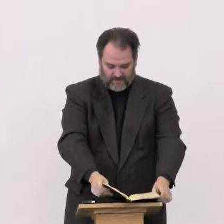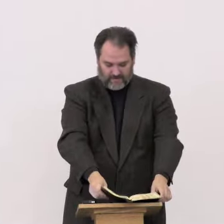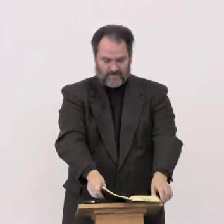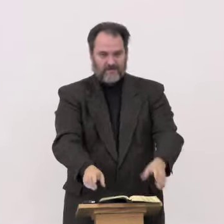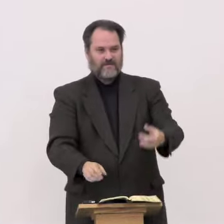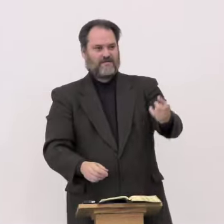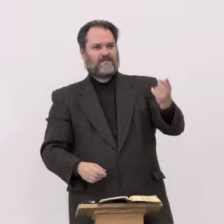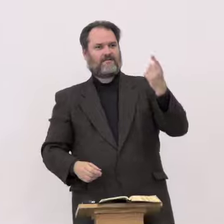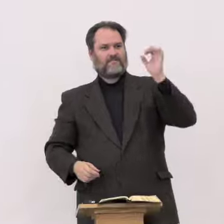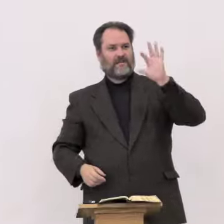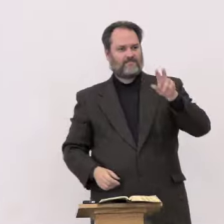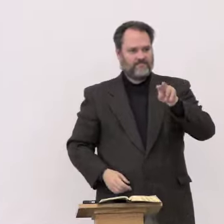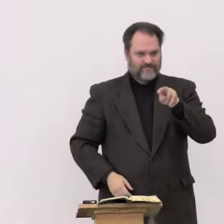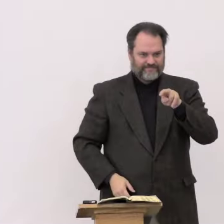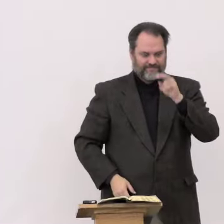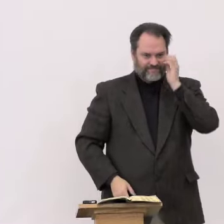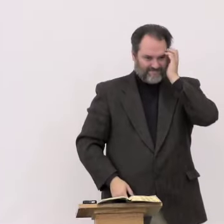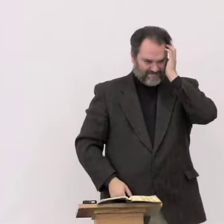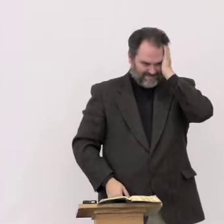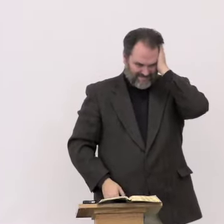There's a verse that clearly says,